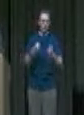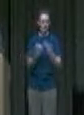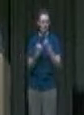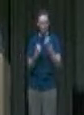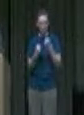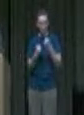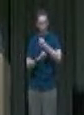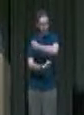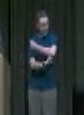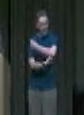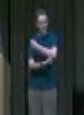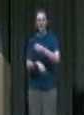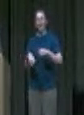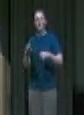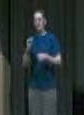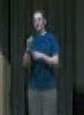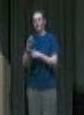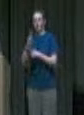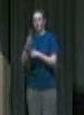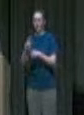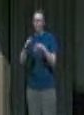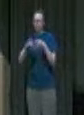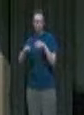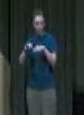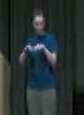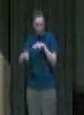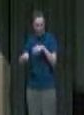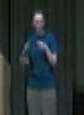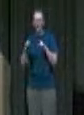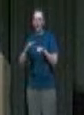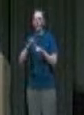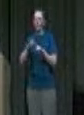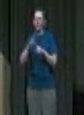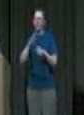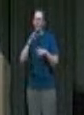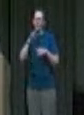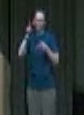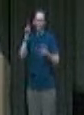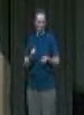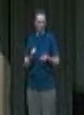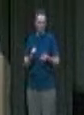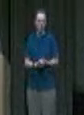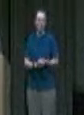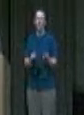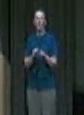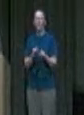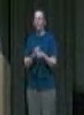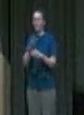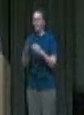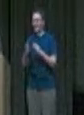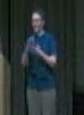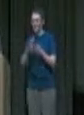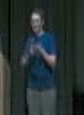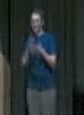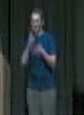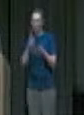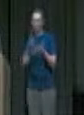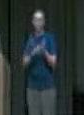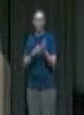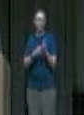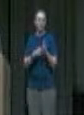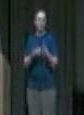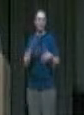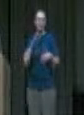what happens as the water level is lowered. At the end of our design, we'll also be looking at river